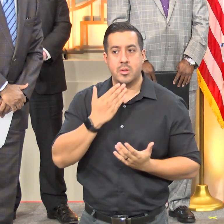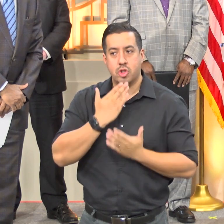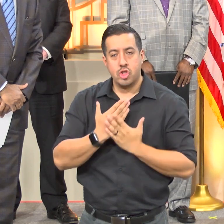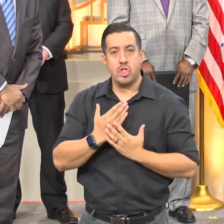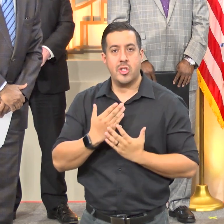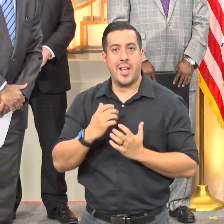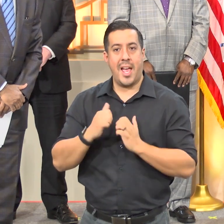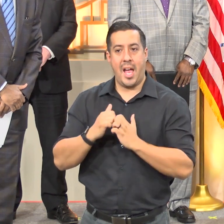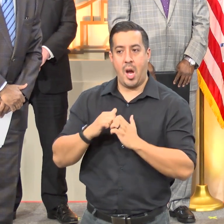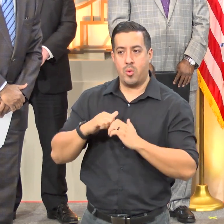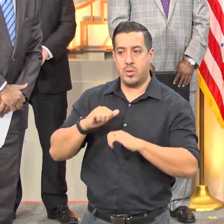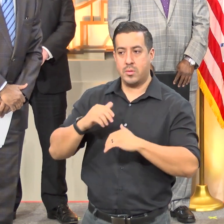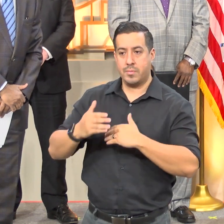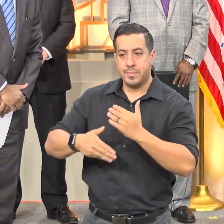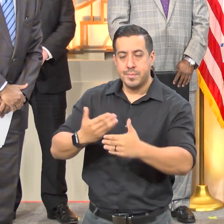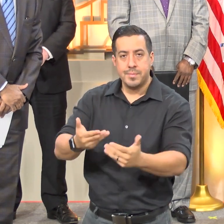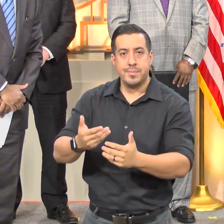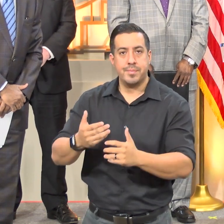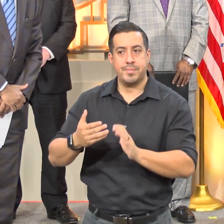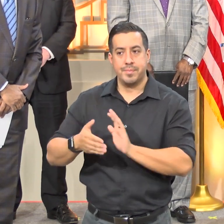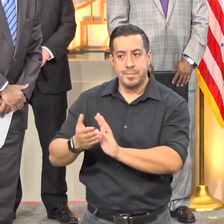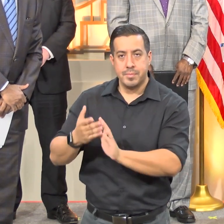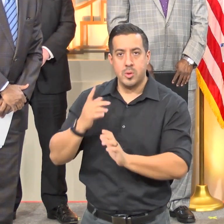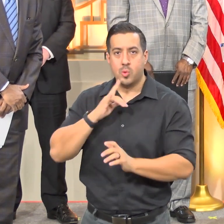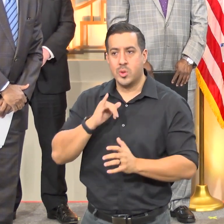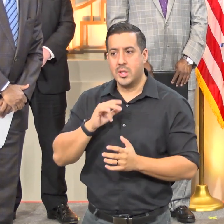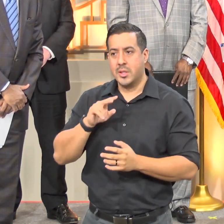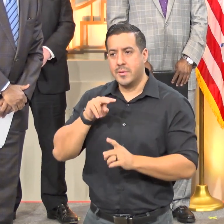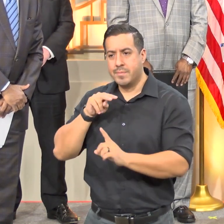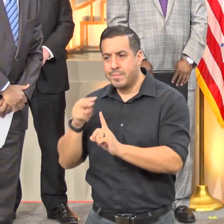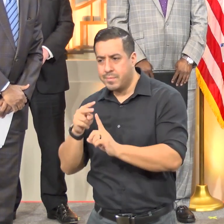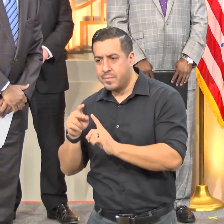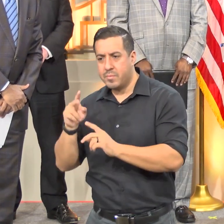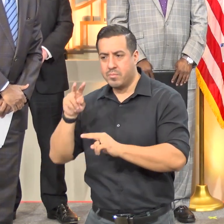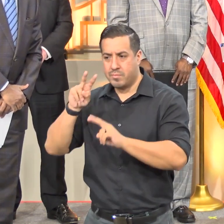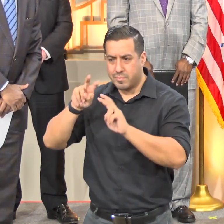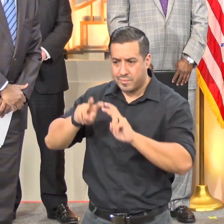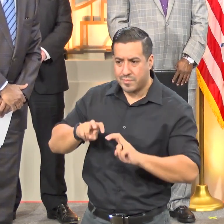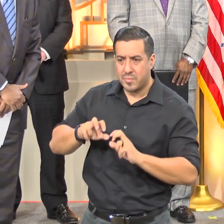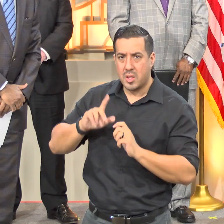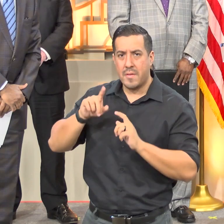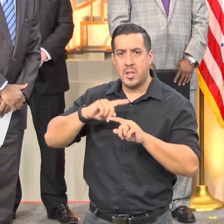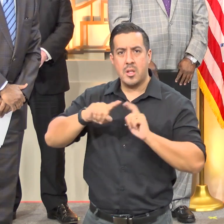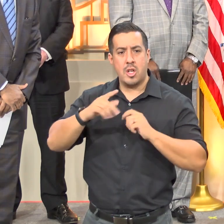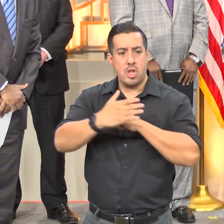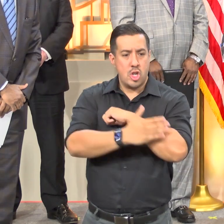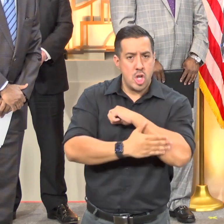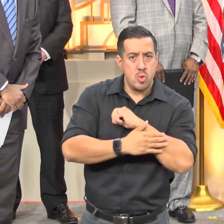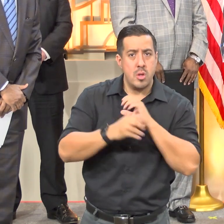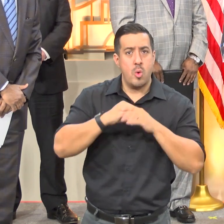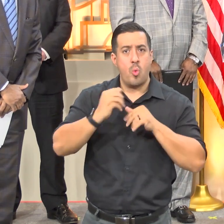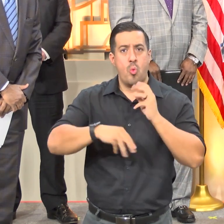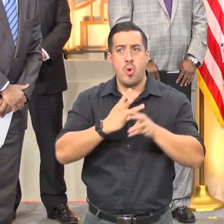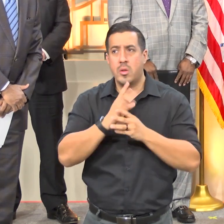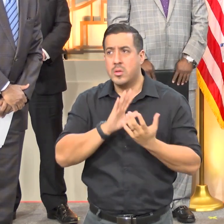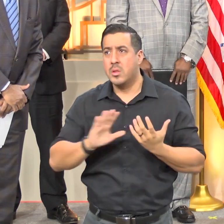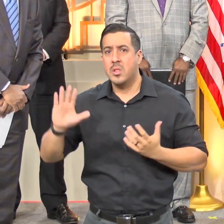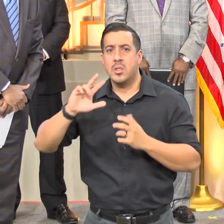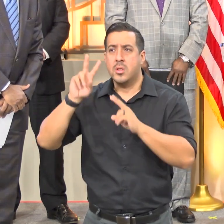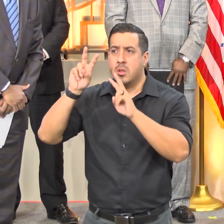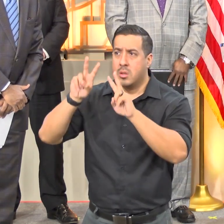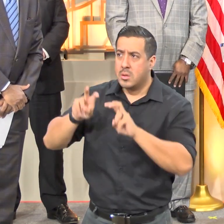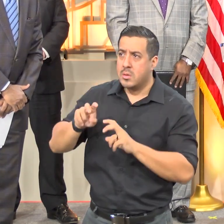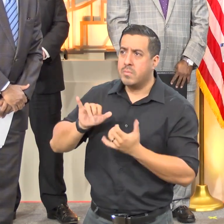best practices going forward, looking to the parts of our country, other parts of the world potentially,